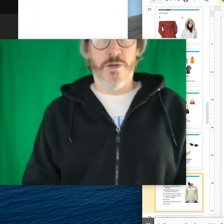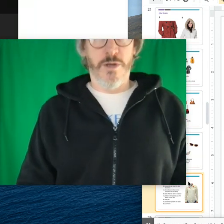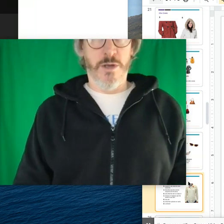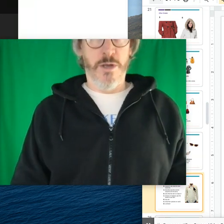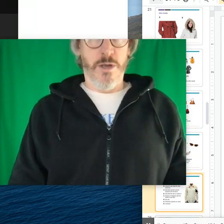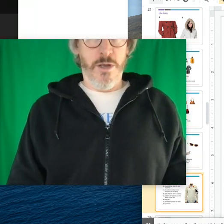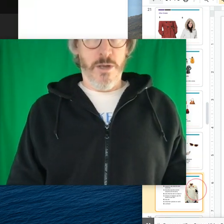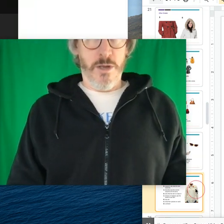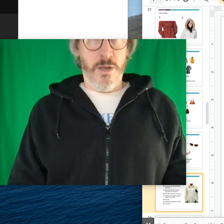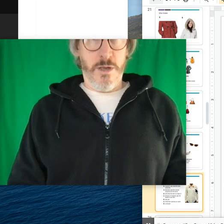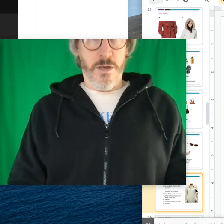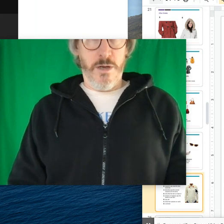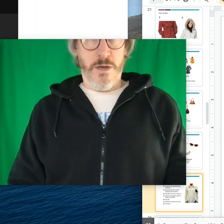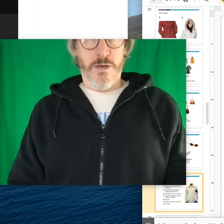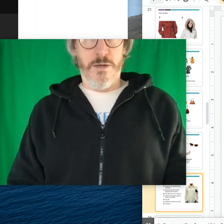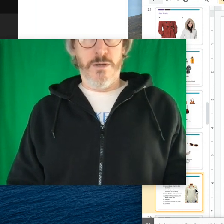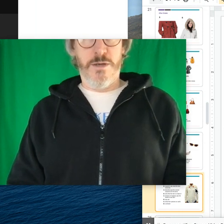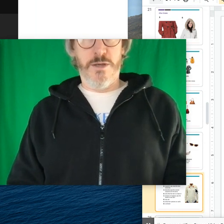do